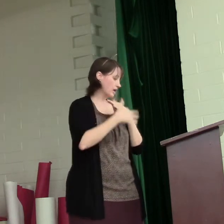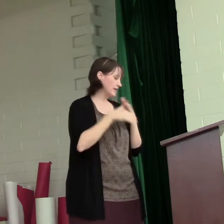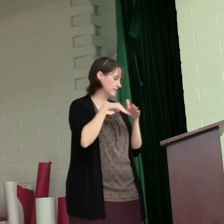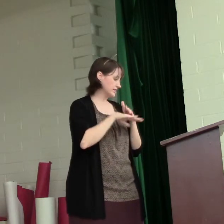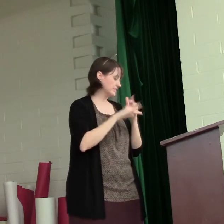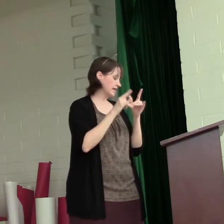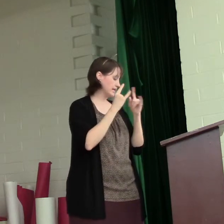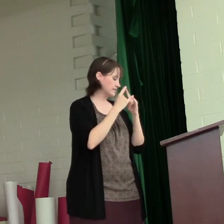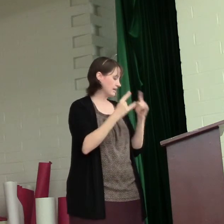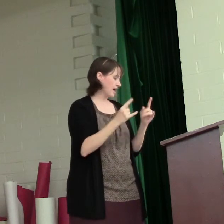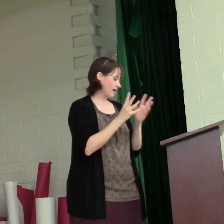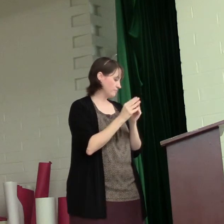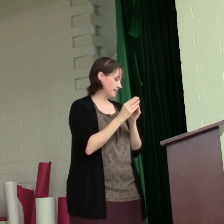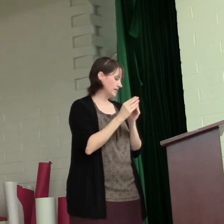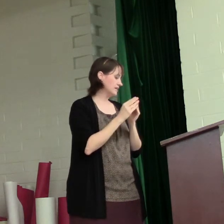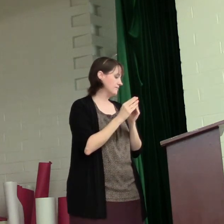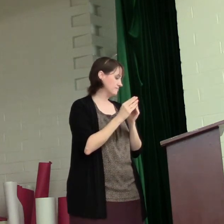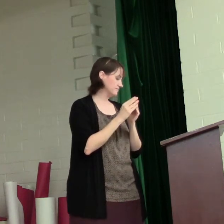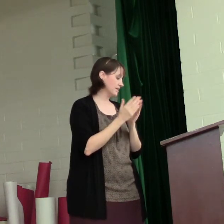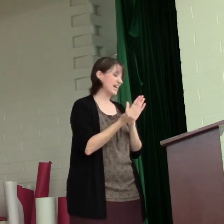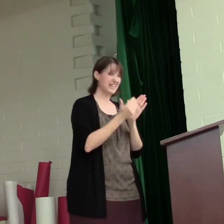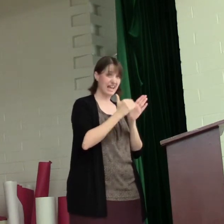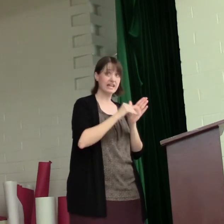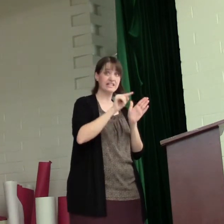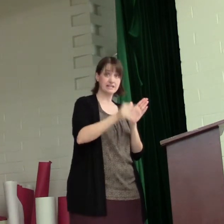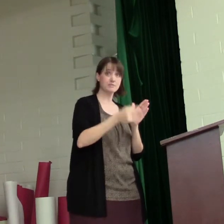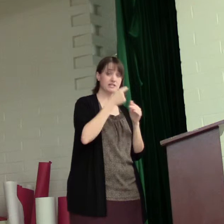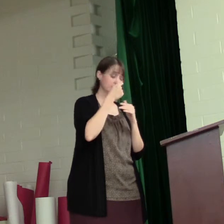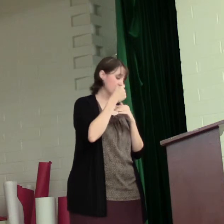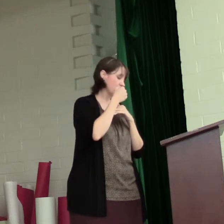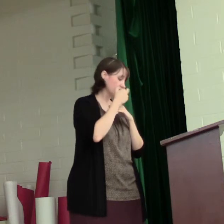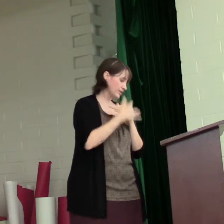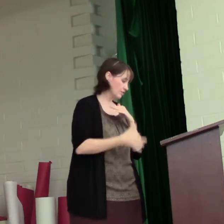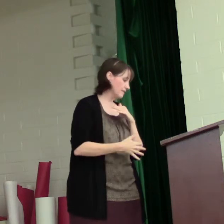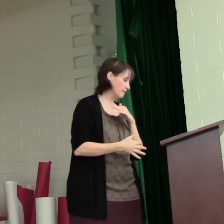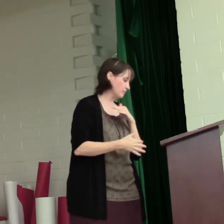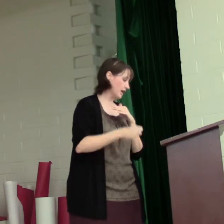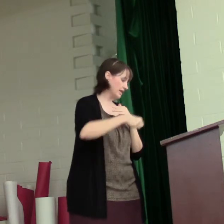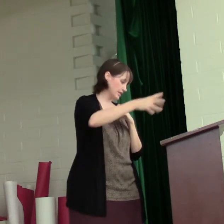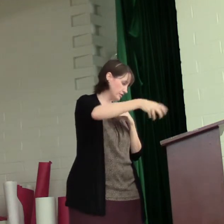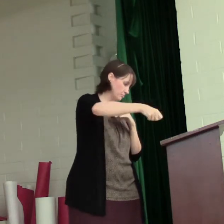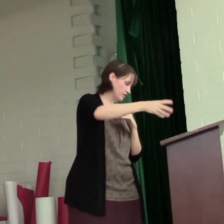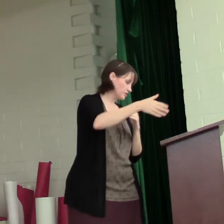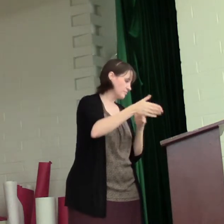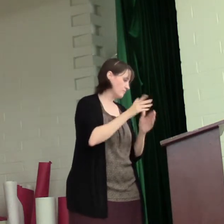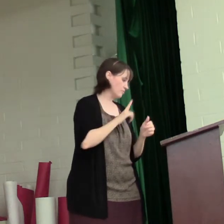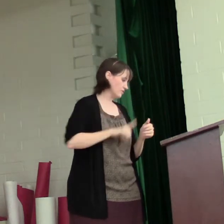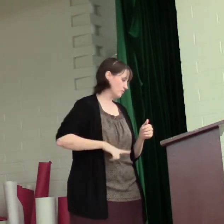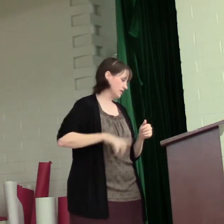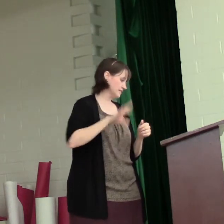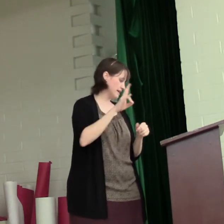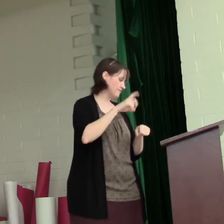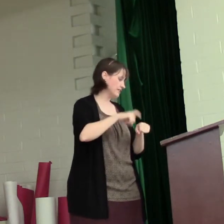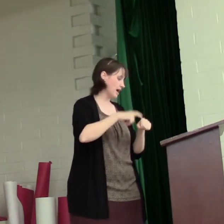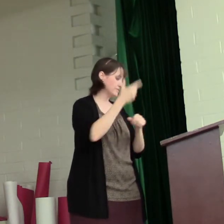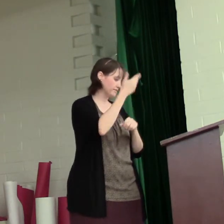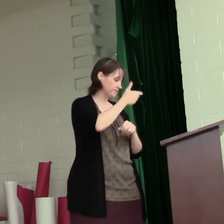blood into the tent of meeting, and again dips his finger in the blood and sprinkles it before the Lord seven times in front